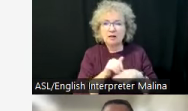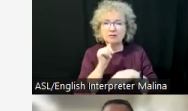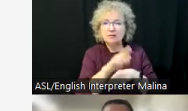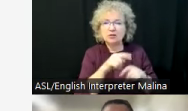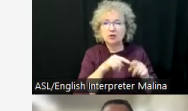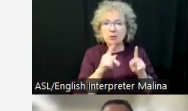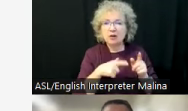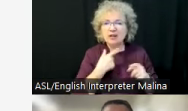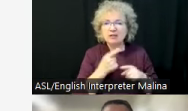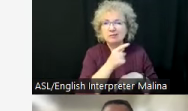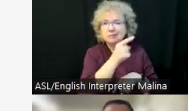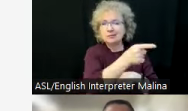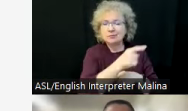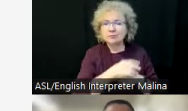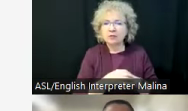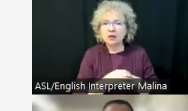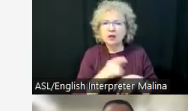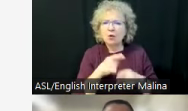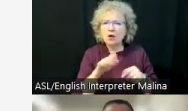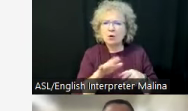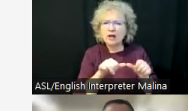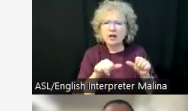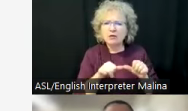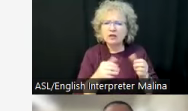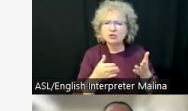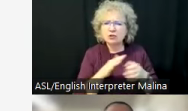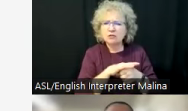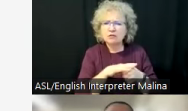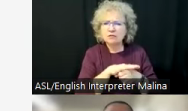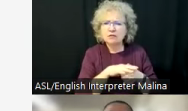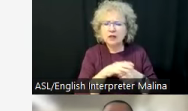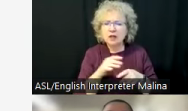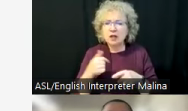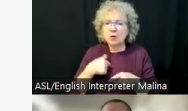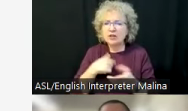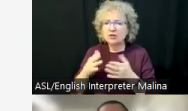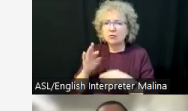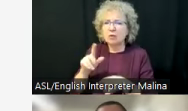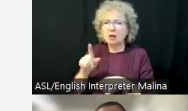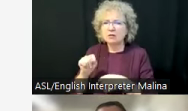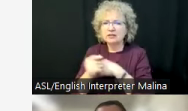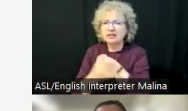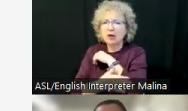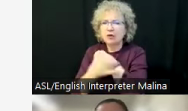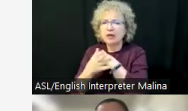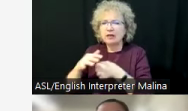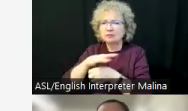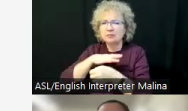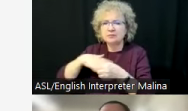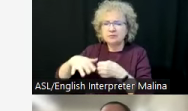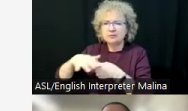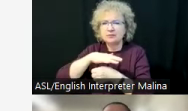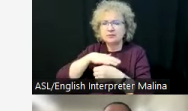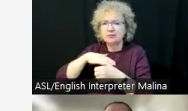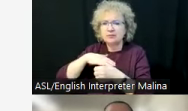What is your, what is your area that you serve? Uh, serve the Multnomah County and surrounding areas. Um,